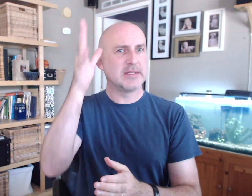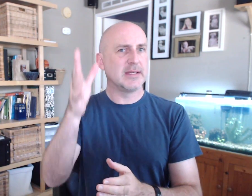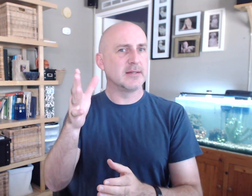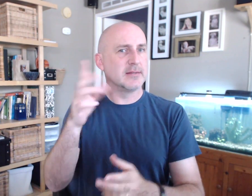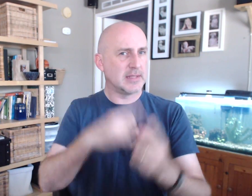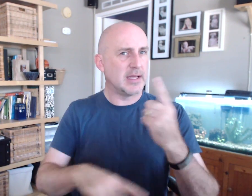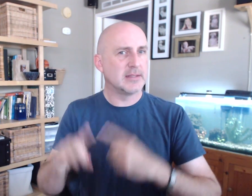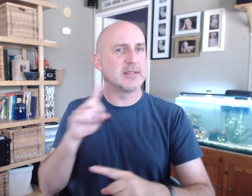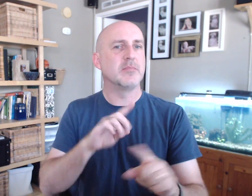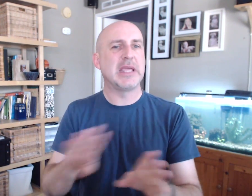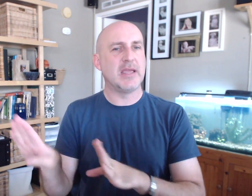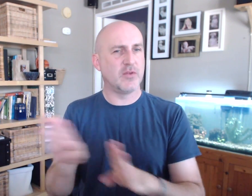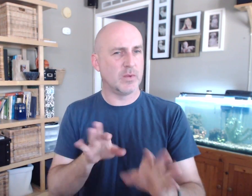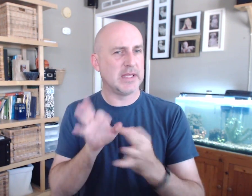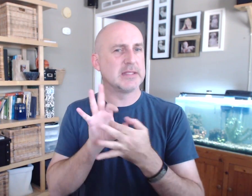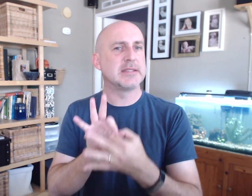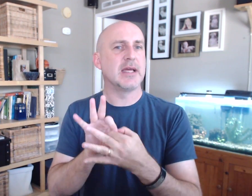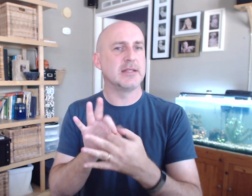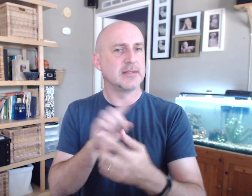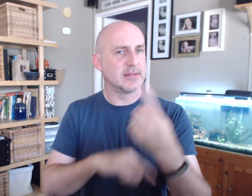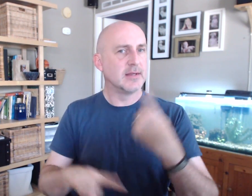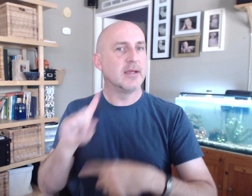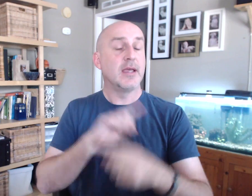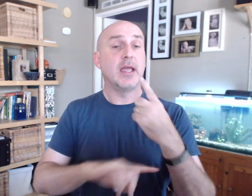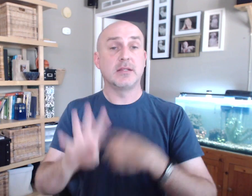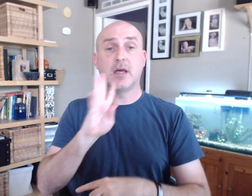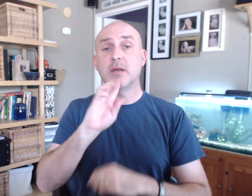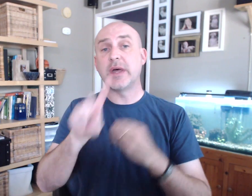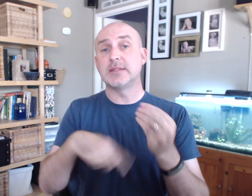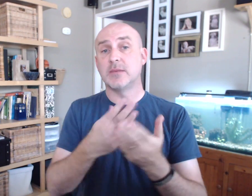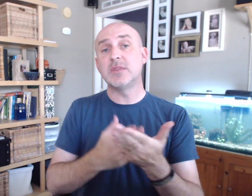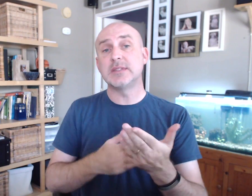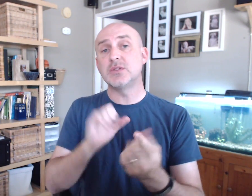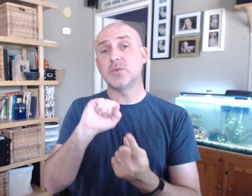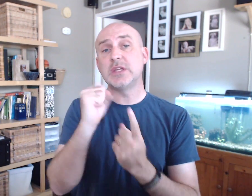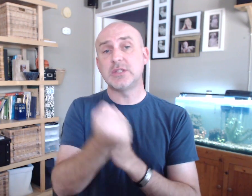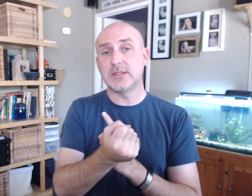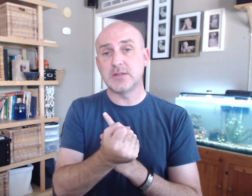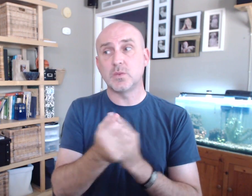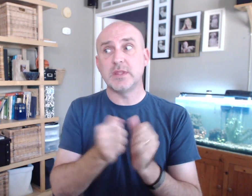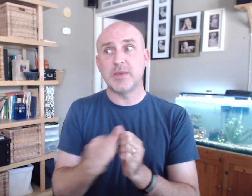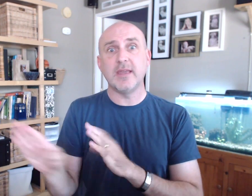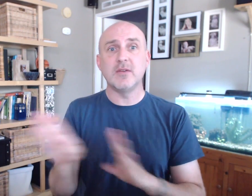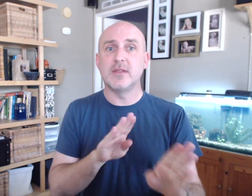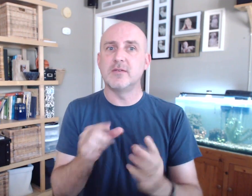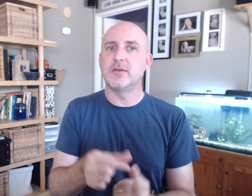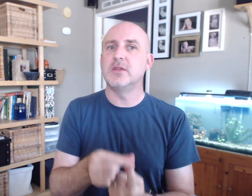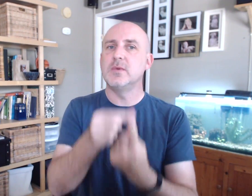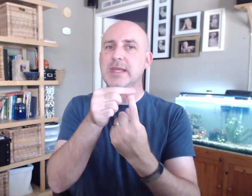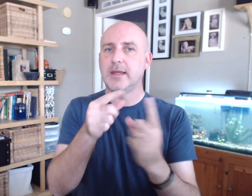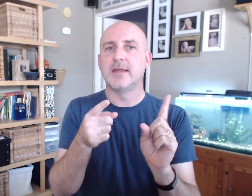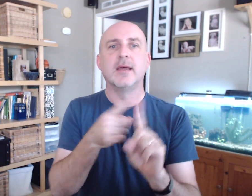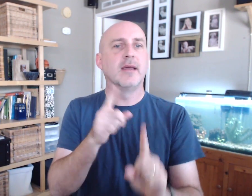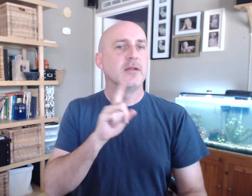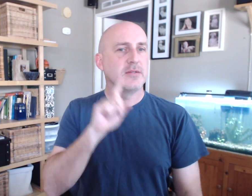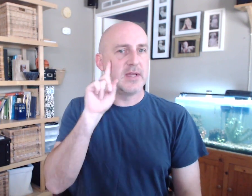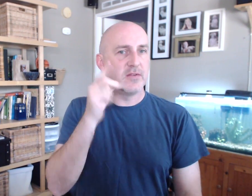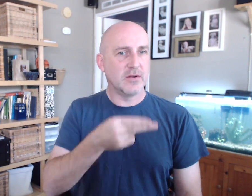parenting signs, some behavior related signs, and talk about some of the situations with behavior that are very unique to deaf and hard of